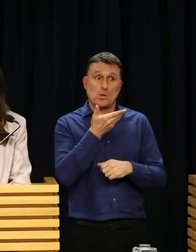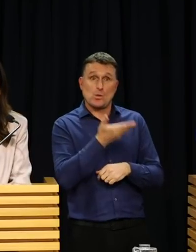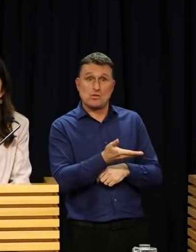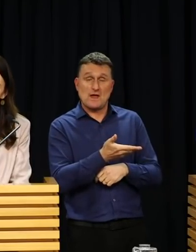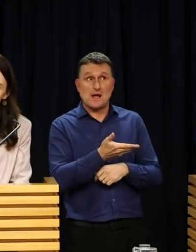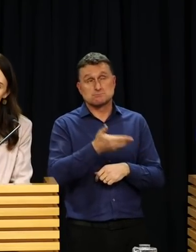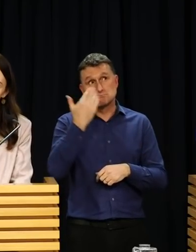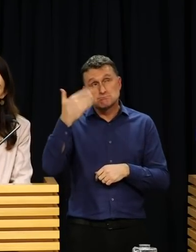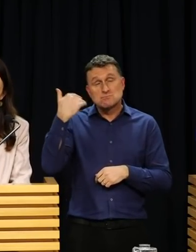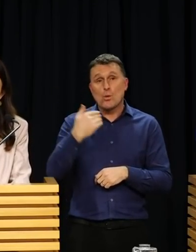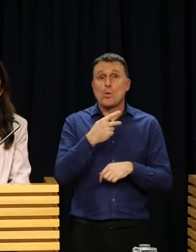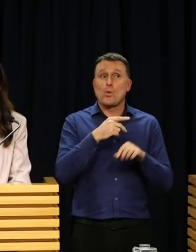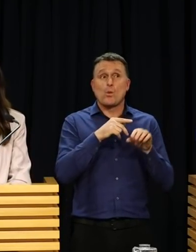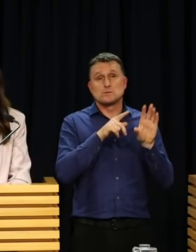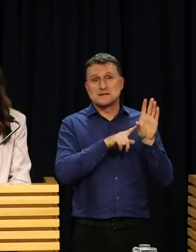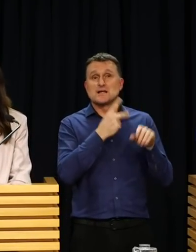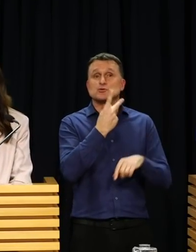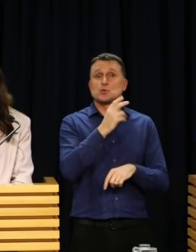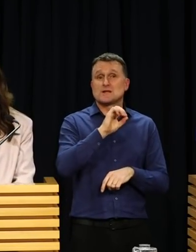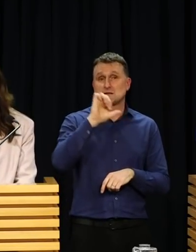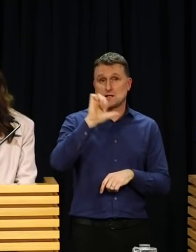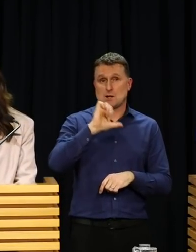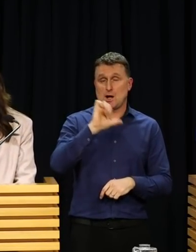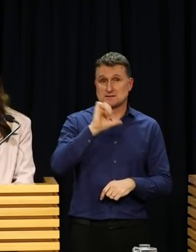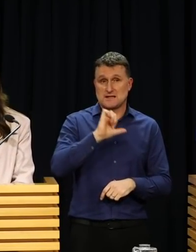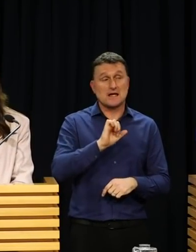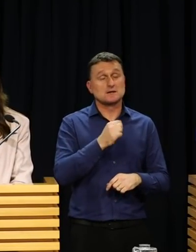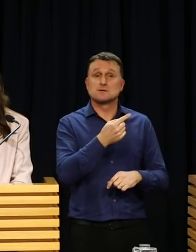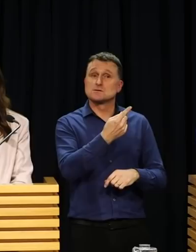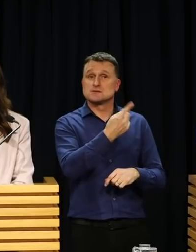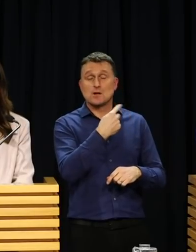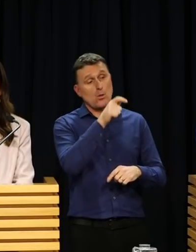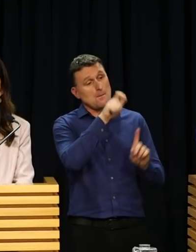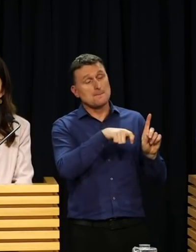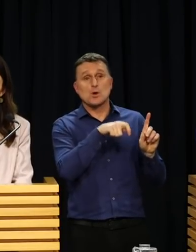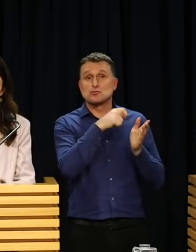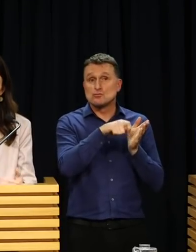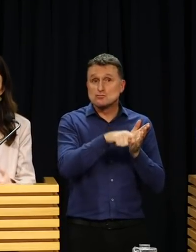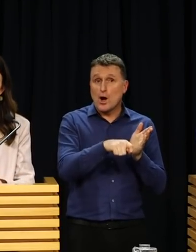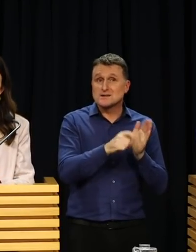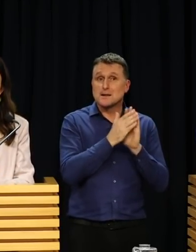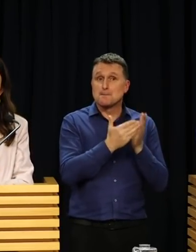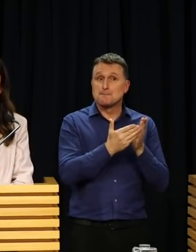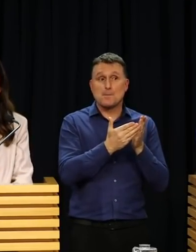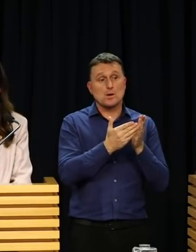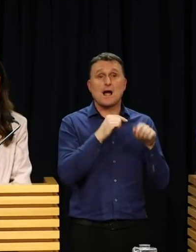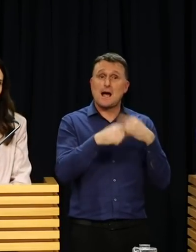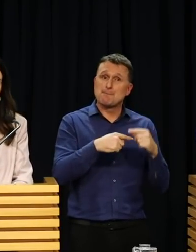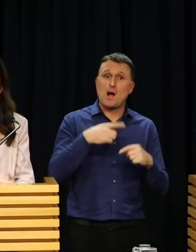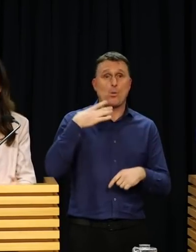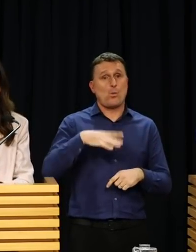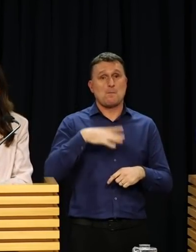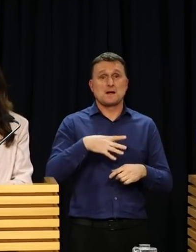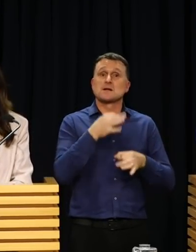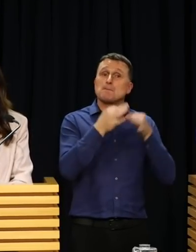was in 2019 I was approached. I was told the author was writing a book on women in political leadership, and I was told